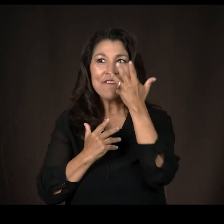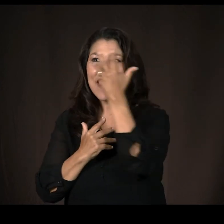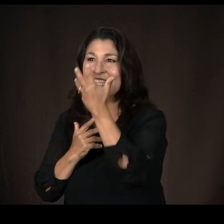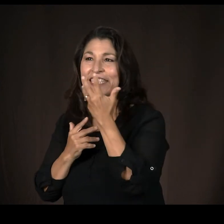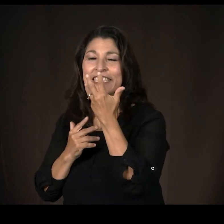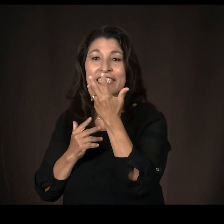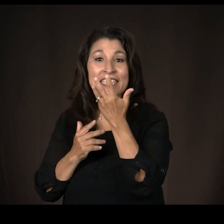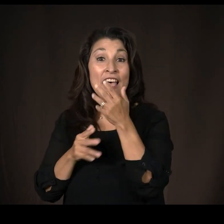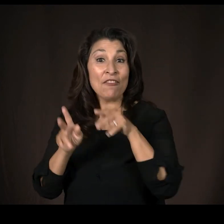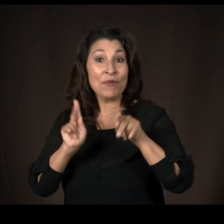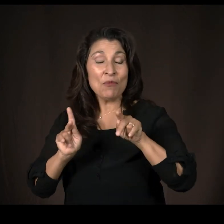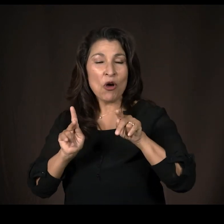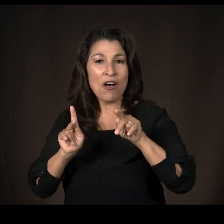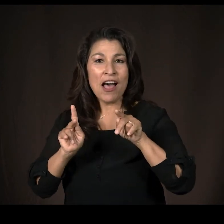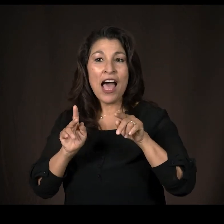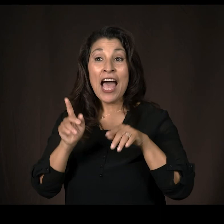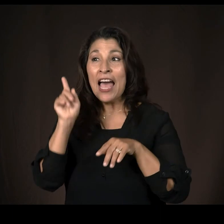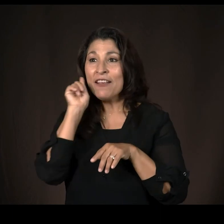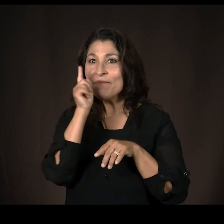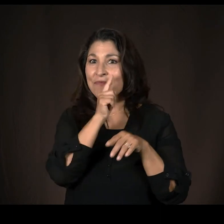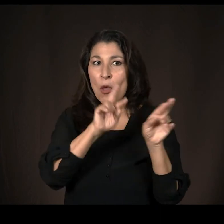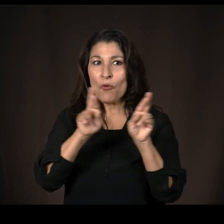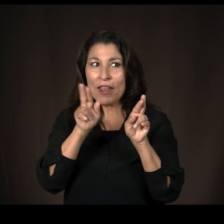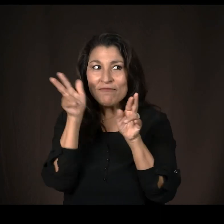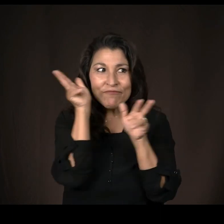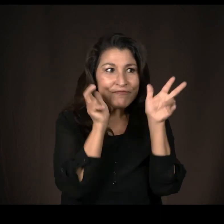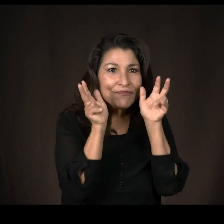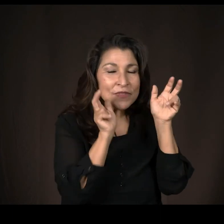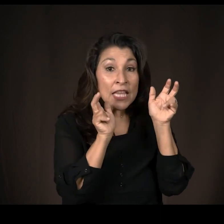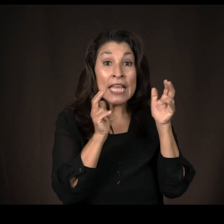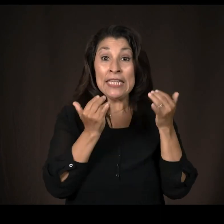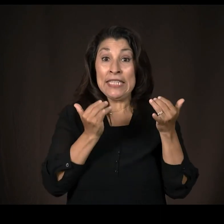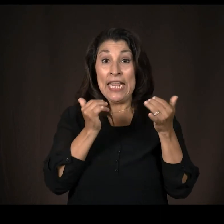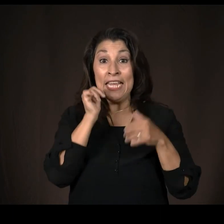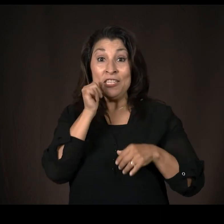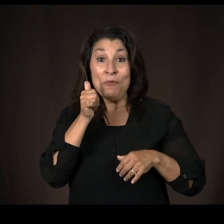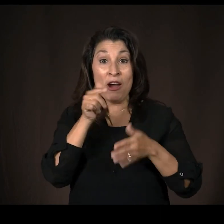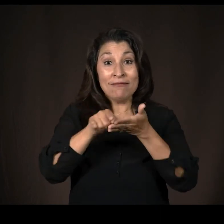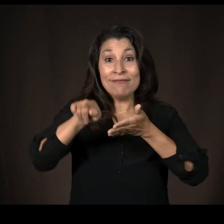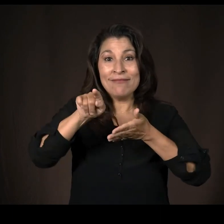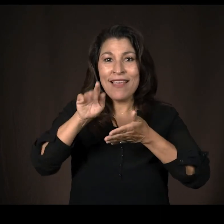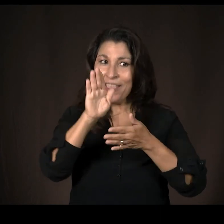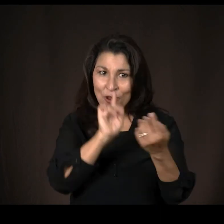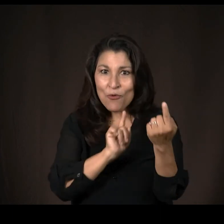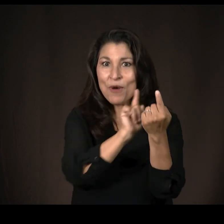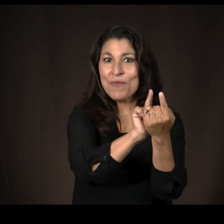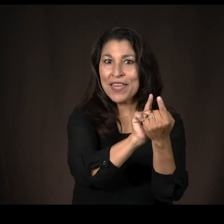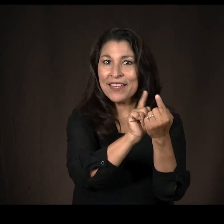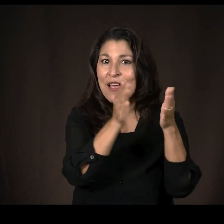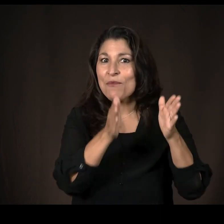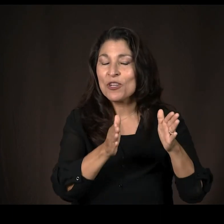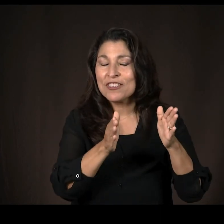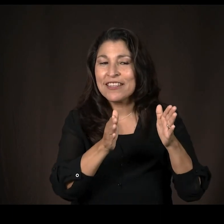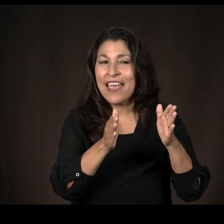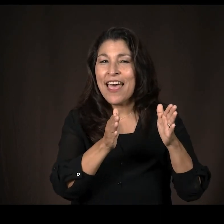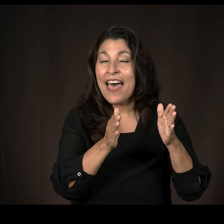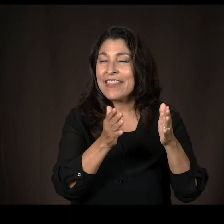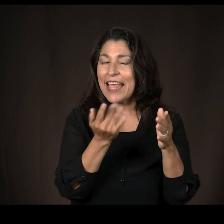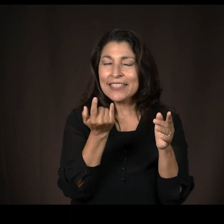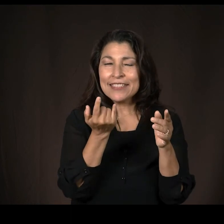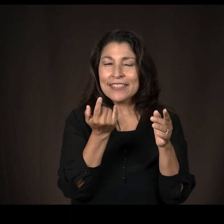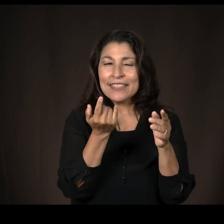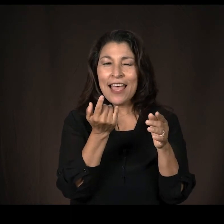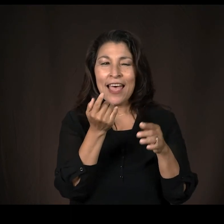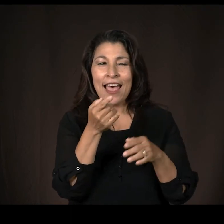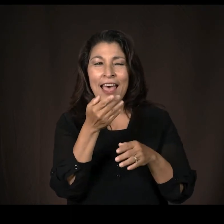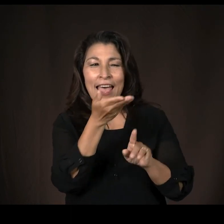you. Open your ears to hear what they're saying. Today, tomorrow, next week, you'll meet someone who is just